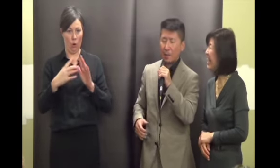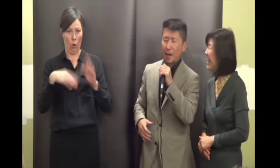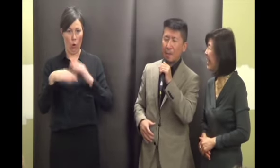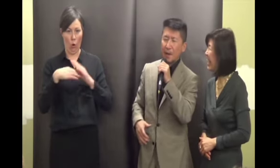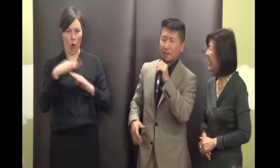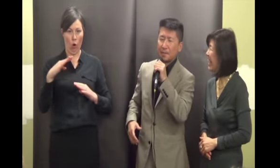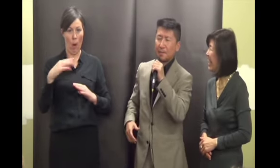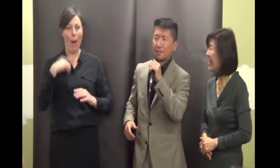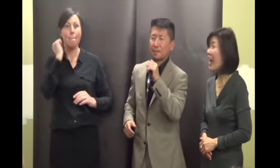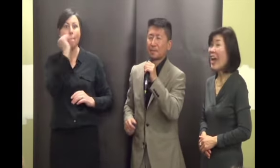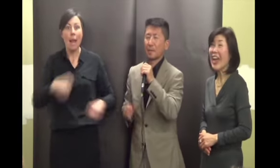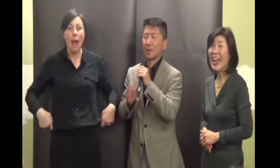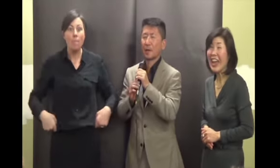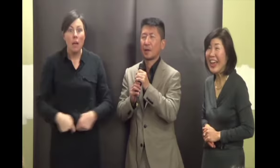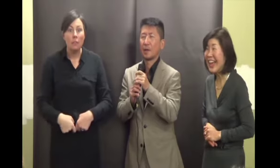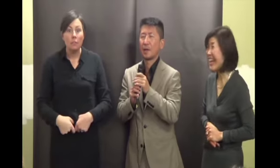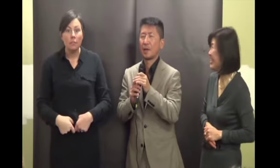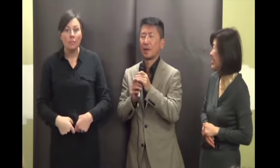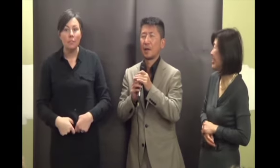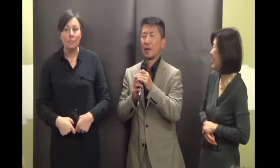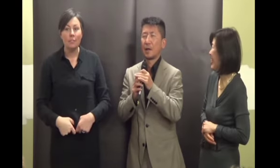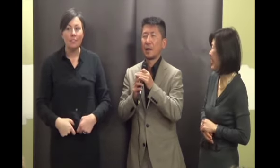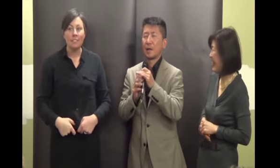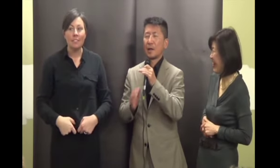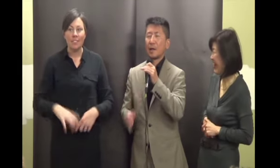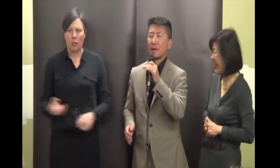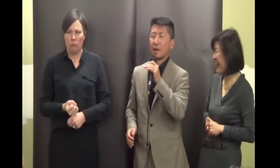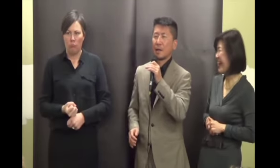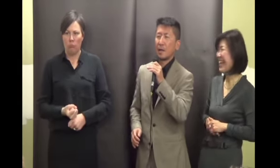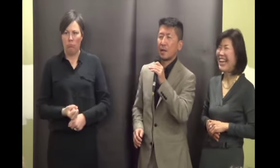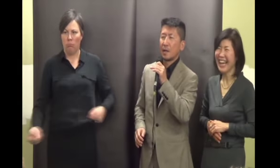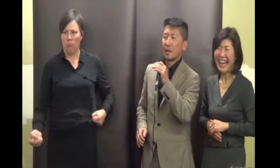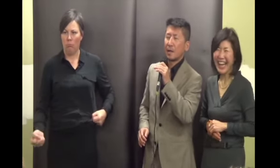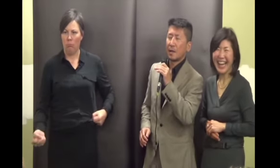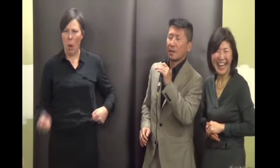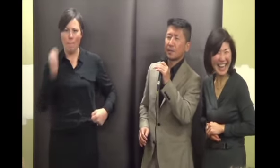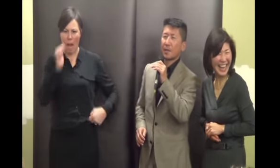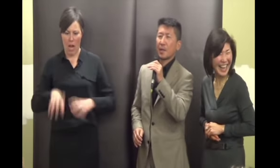I have a black belt. She's 11. 11.